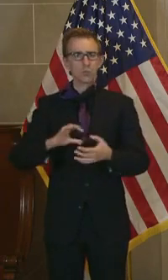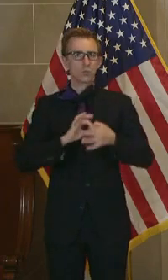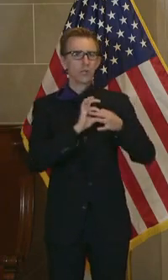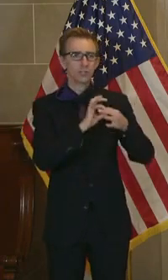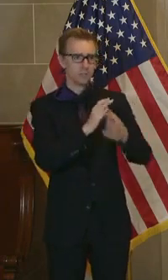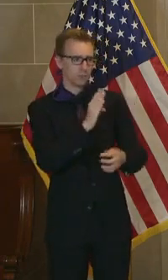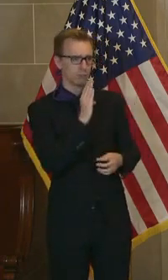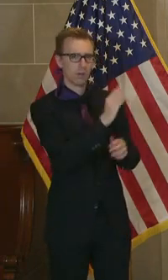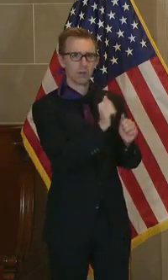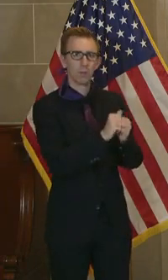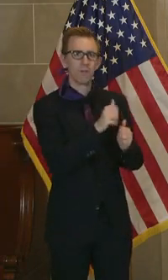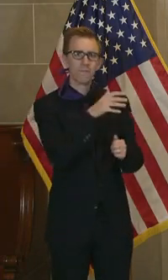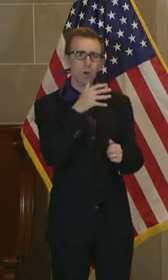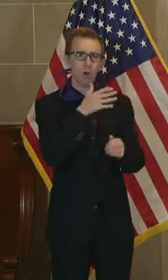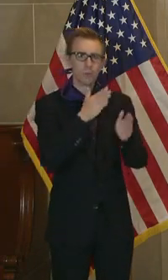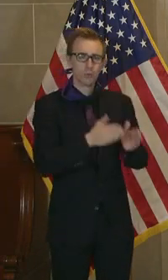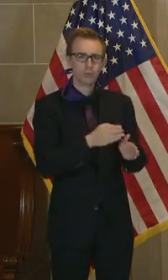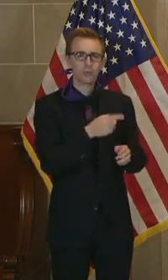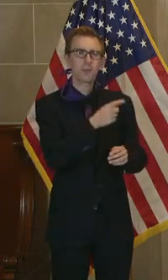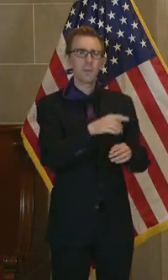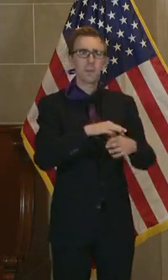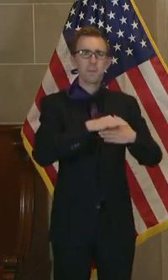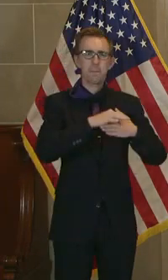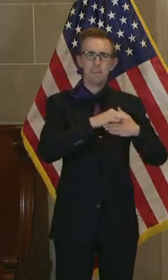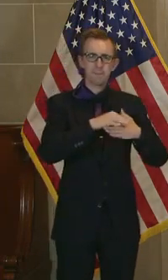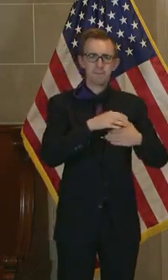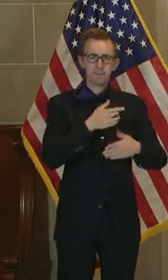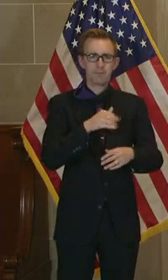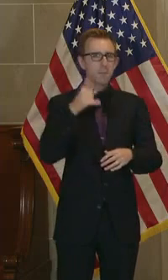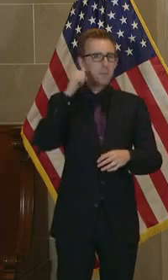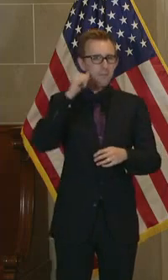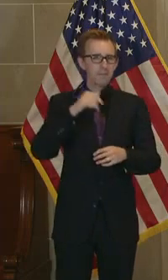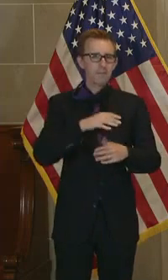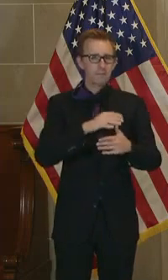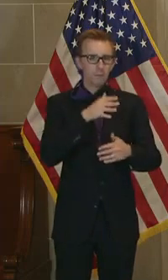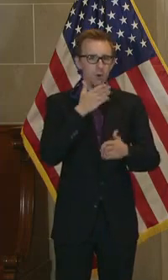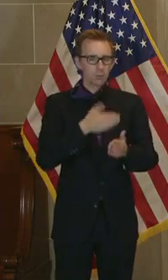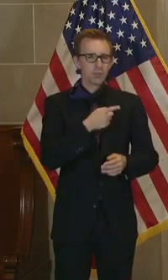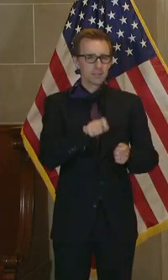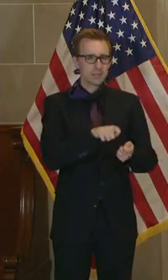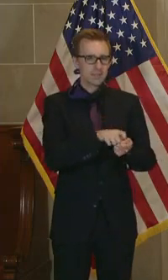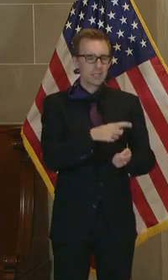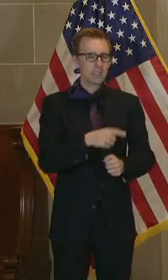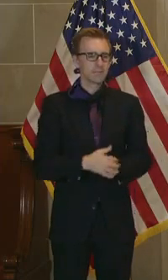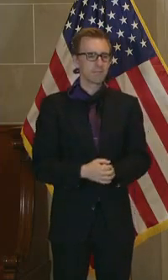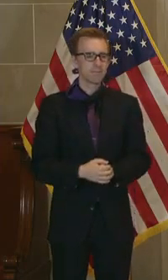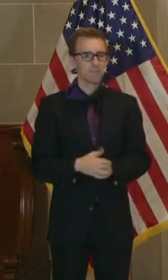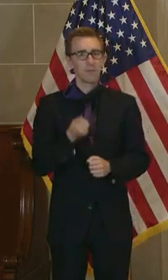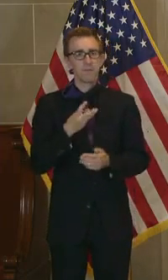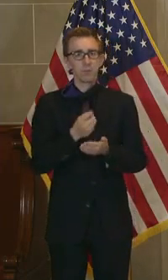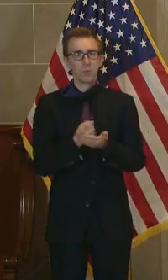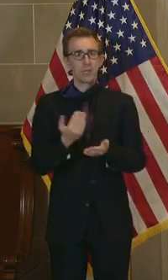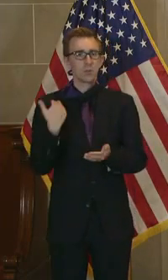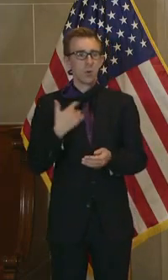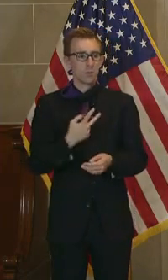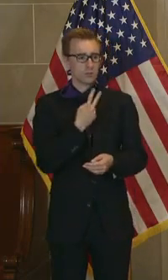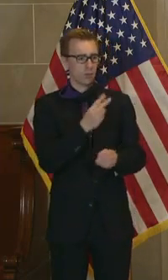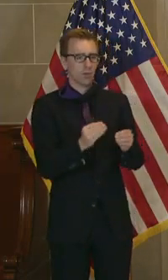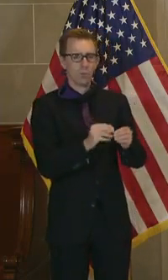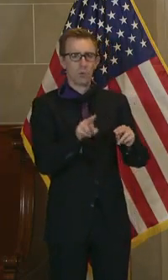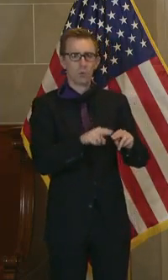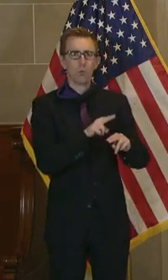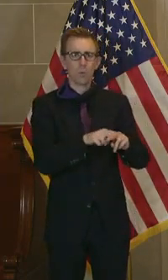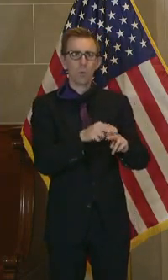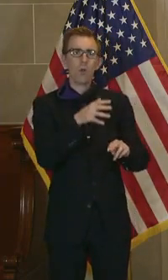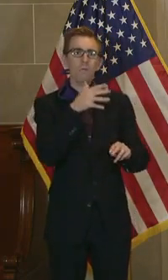directly with farmers, specifically on the beef side. Several weeks ago, we saw a sense of normalcy return to agriculture as farmers were able